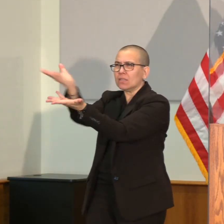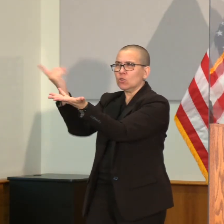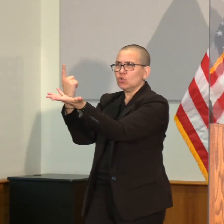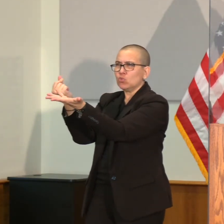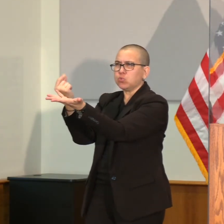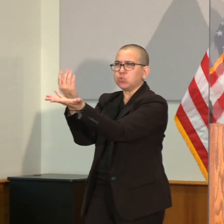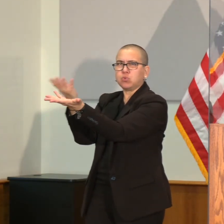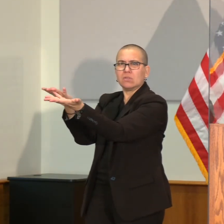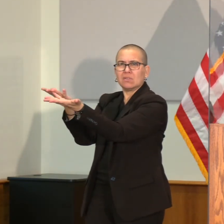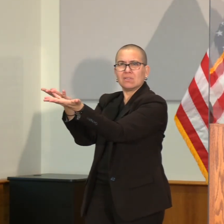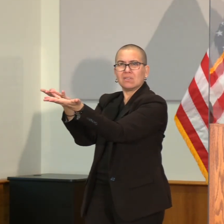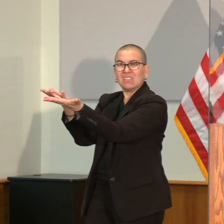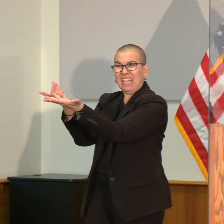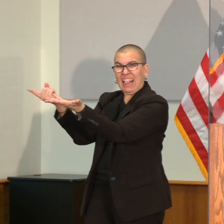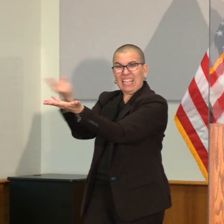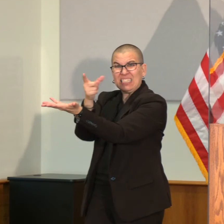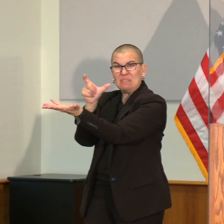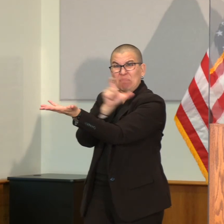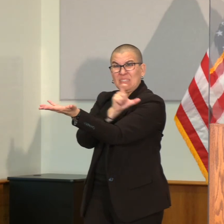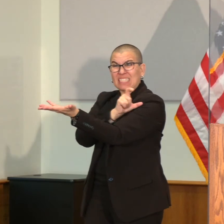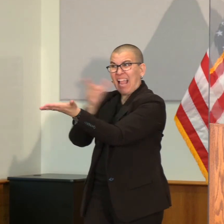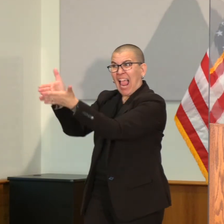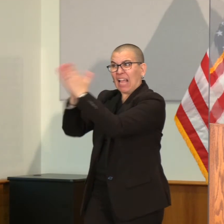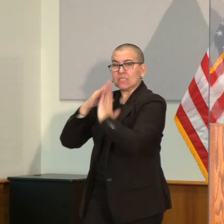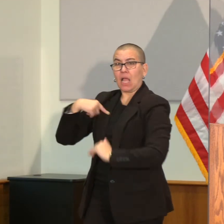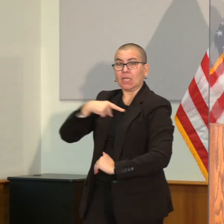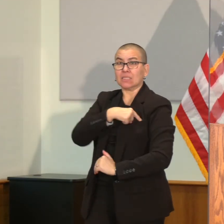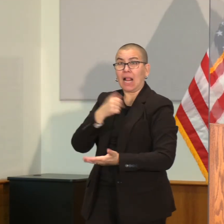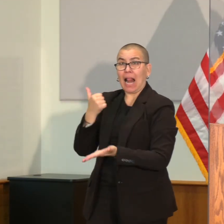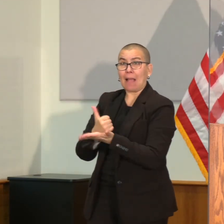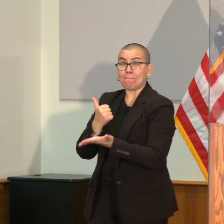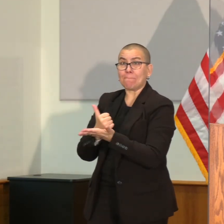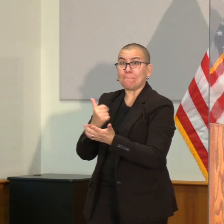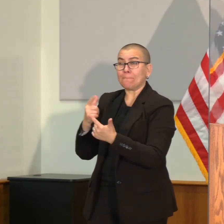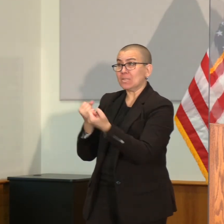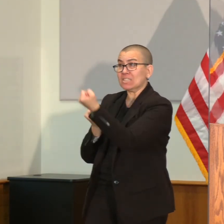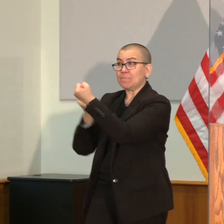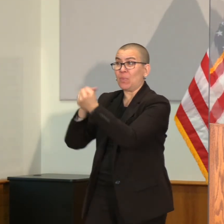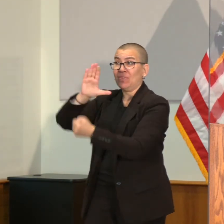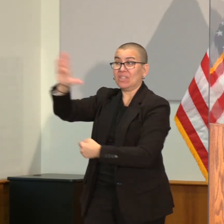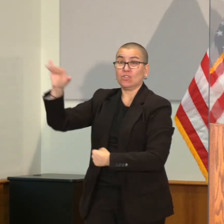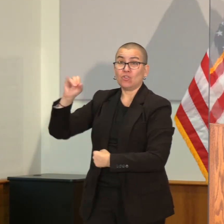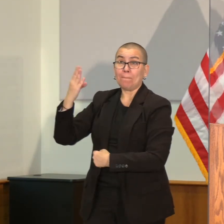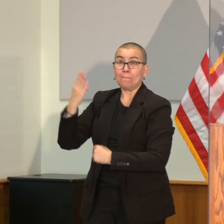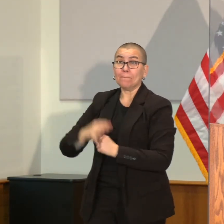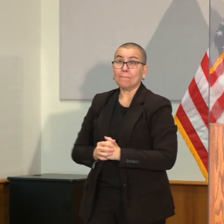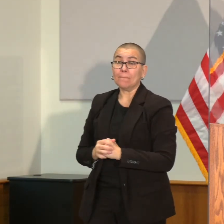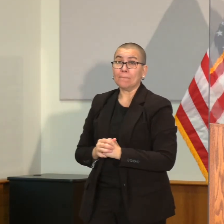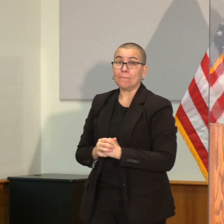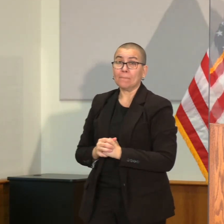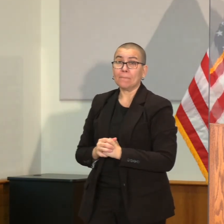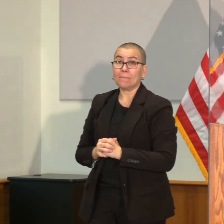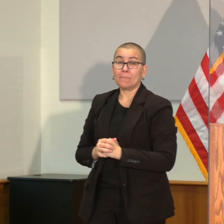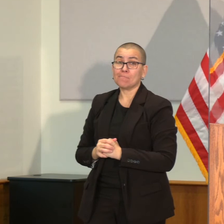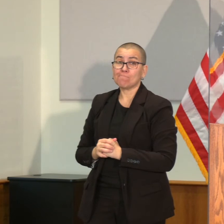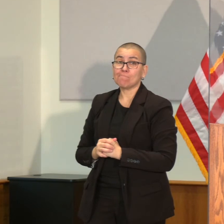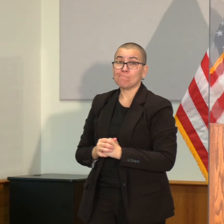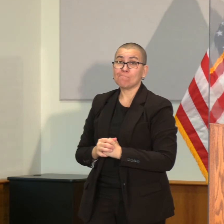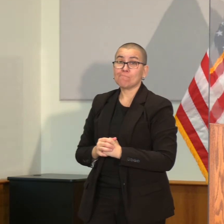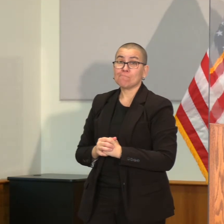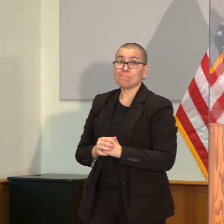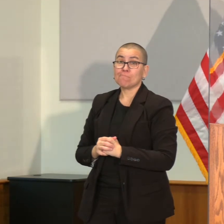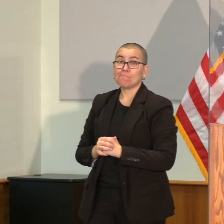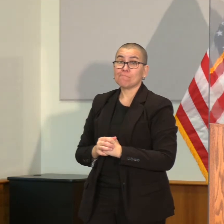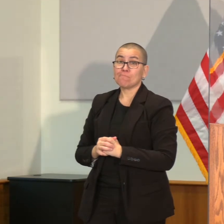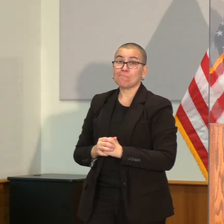asking us to help make their jobs easier, help make their jobs work. And again, that work that John Harrington